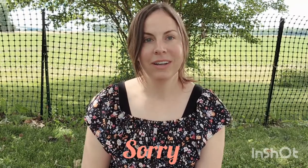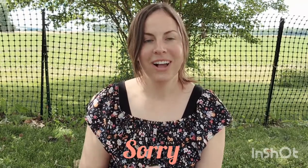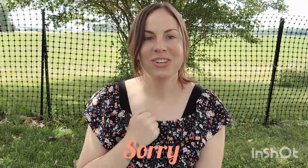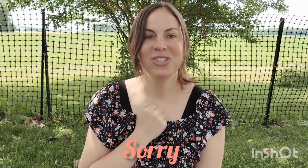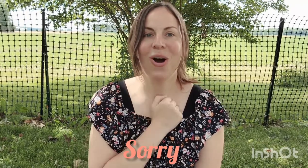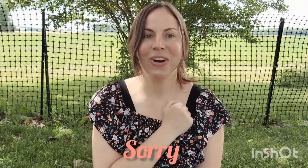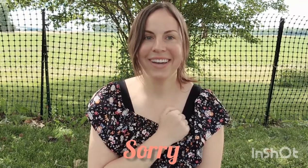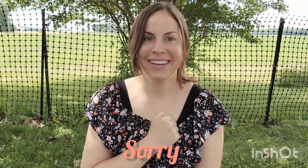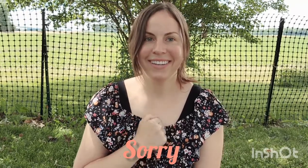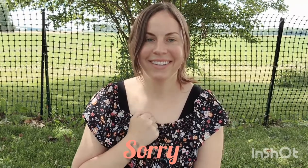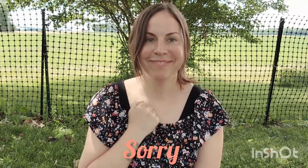Sorry.